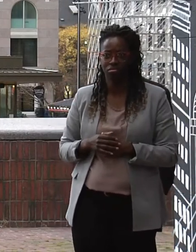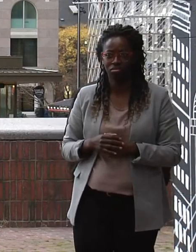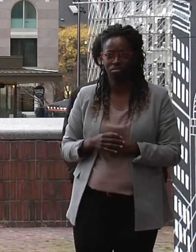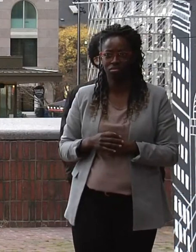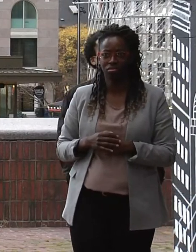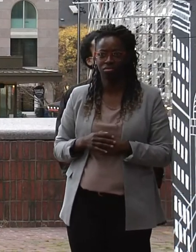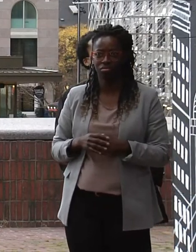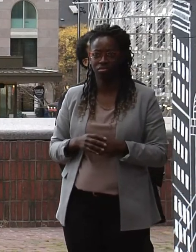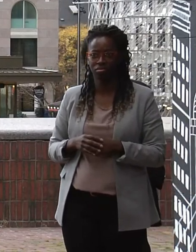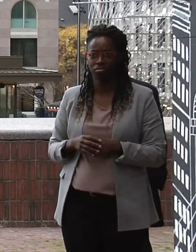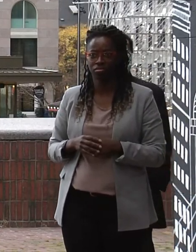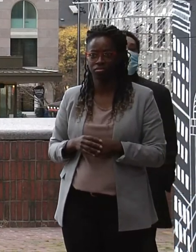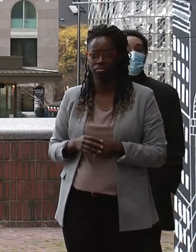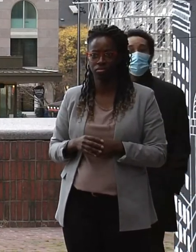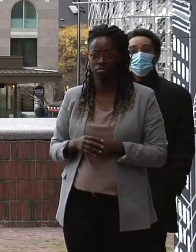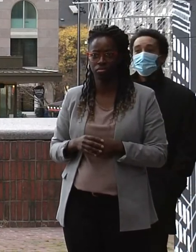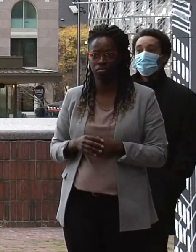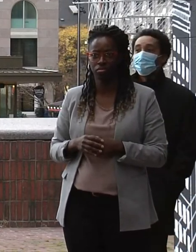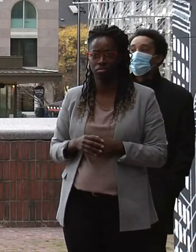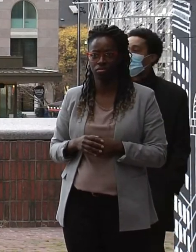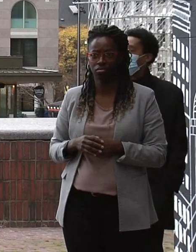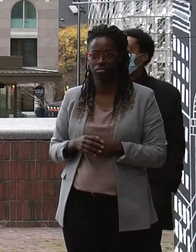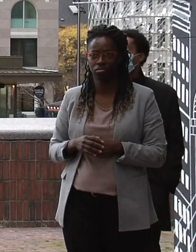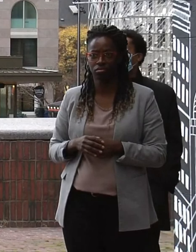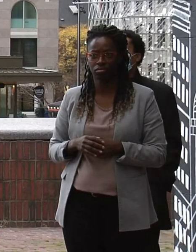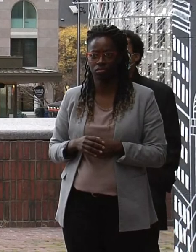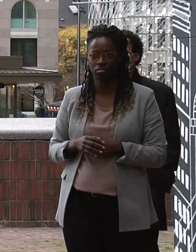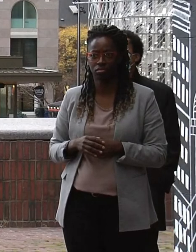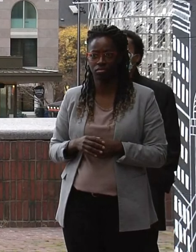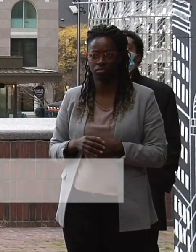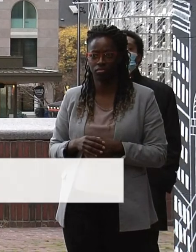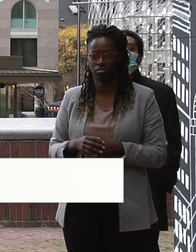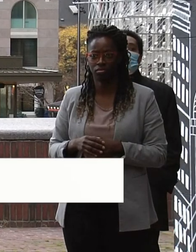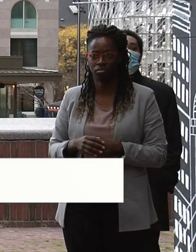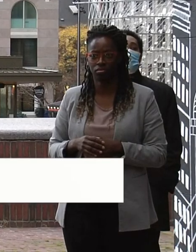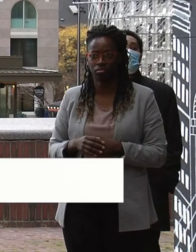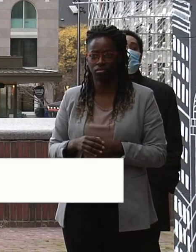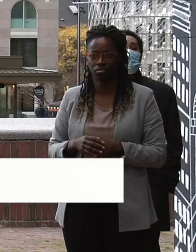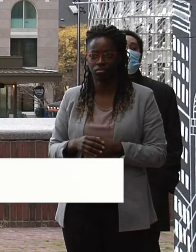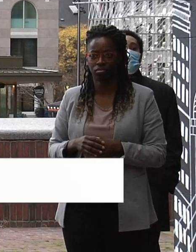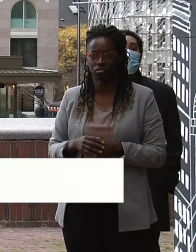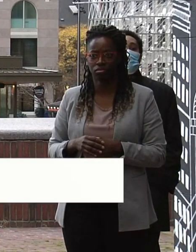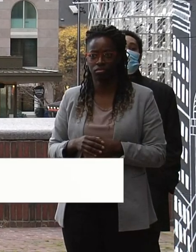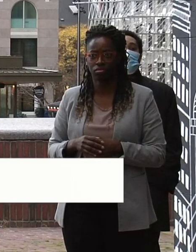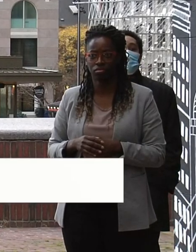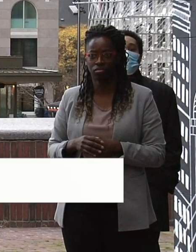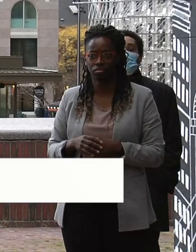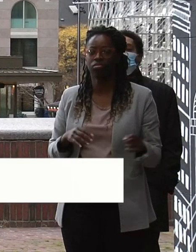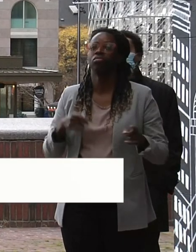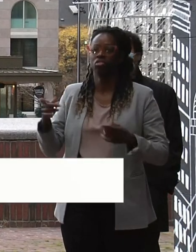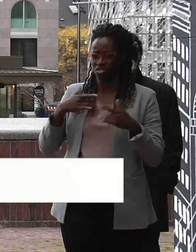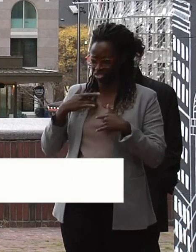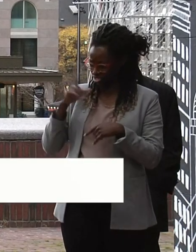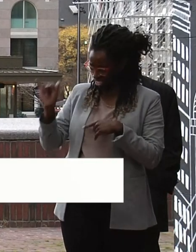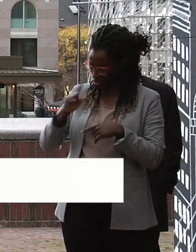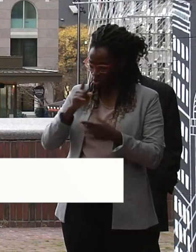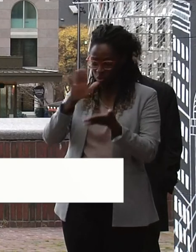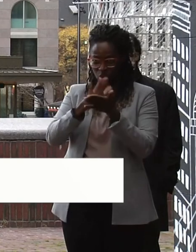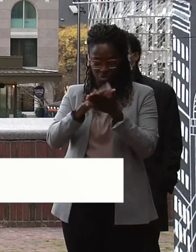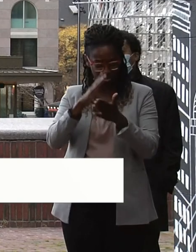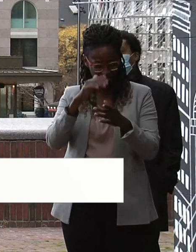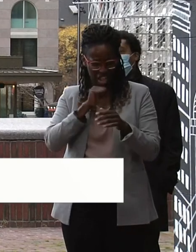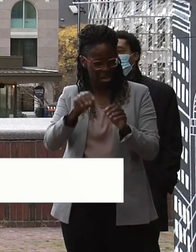transmission in the schools, given all the regulations. Do you think that's something that could happen here in Boston anytime soon, even